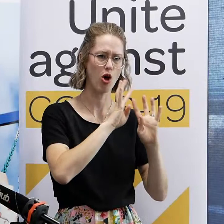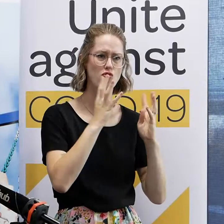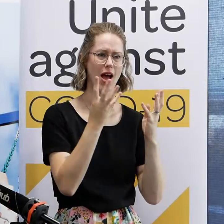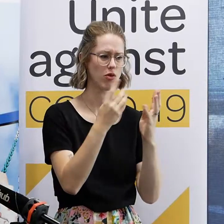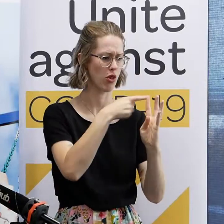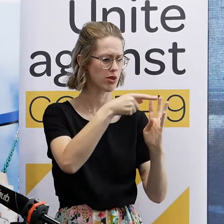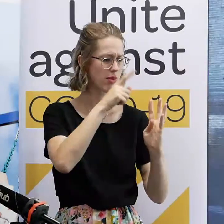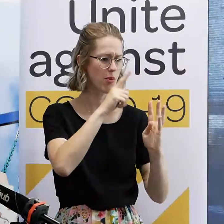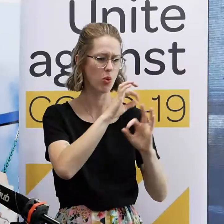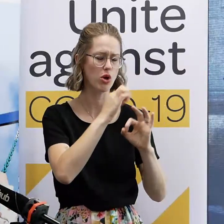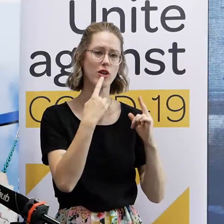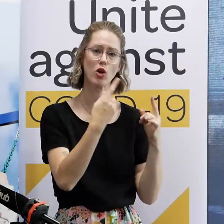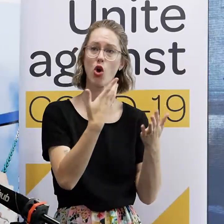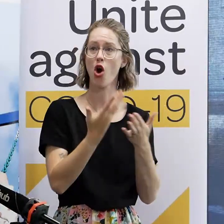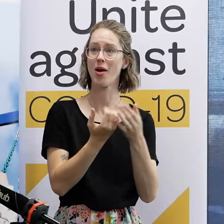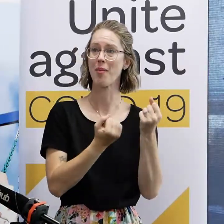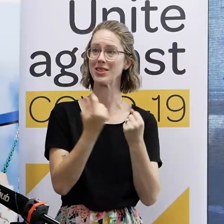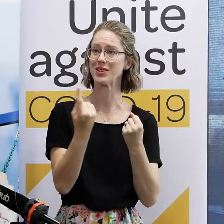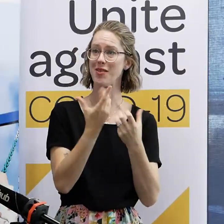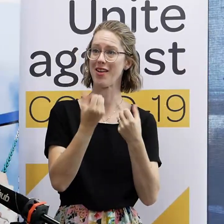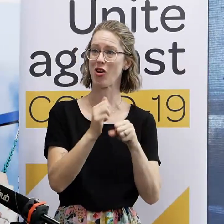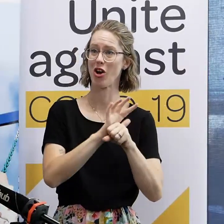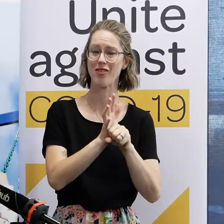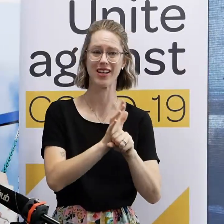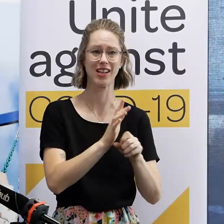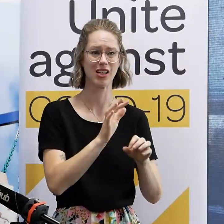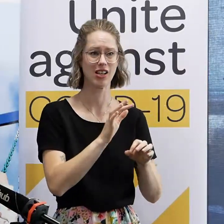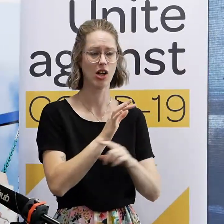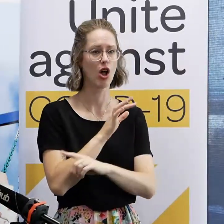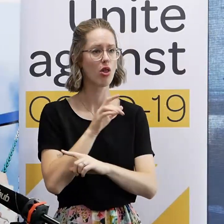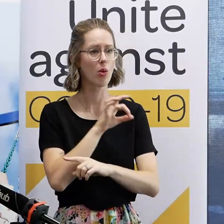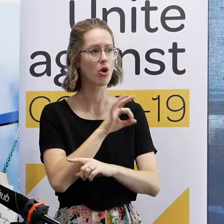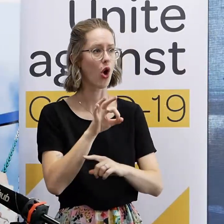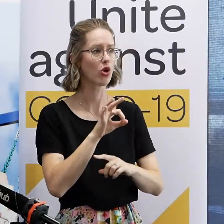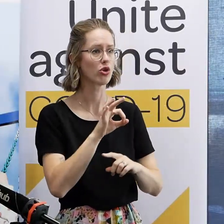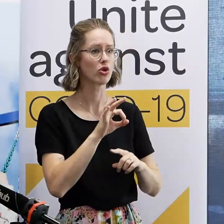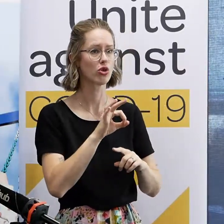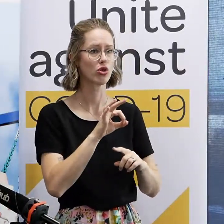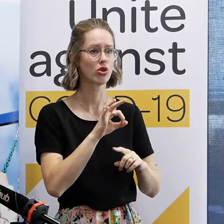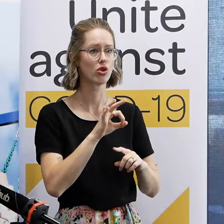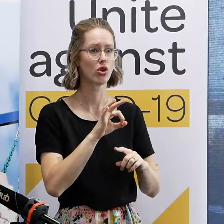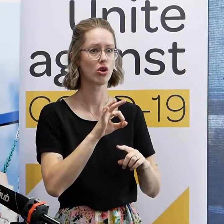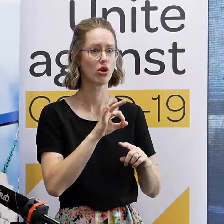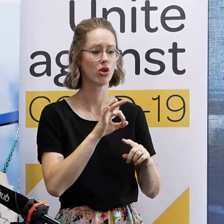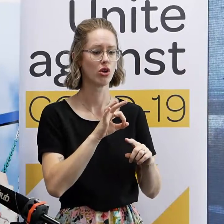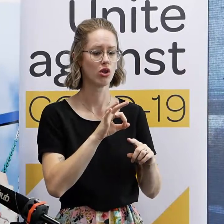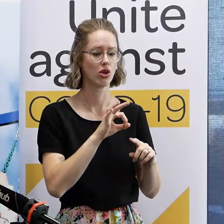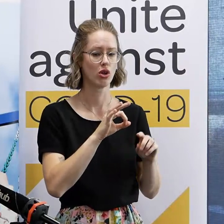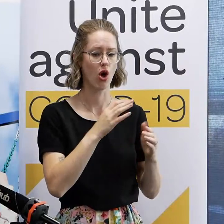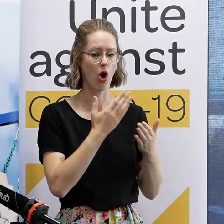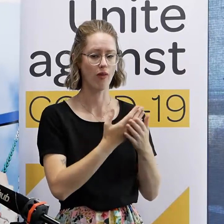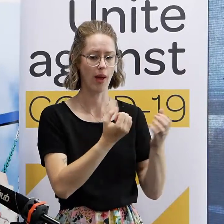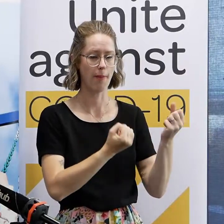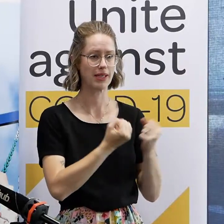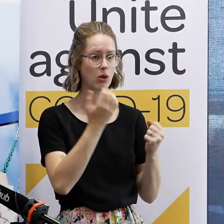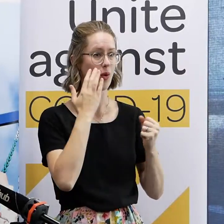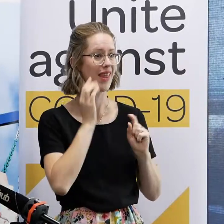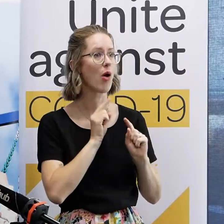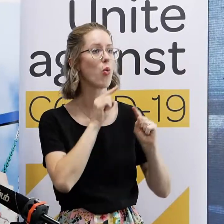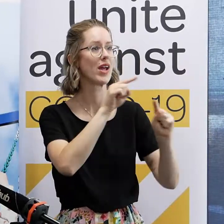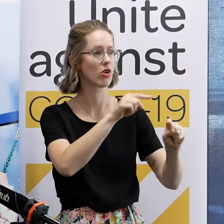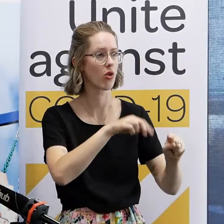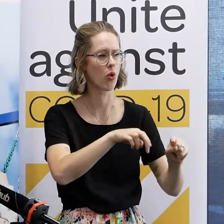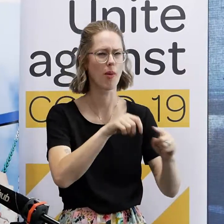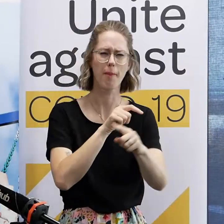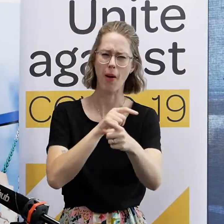people being told that they were being put on a bus with someone who had tested positive for COVID-19? So they weren't put on the bus with someone who tested positive when they went on the managed isolation walk.